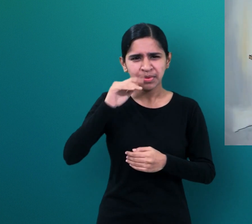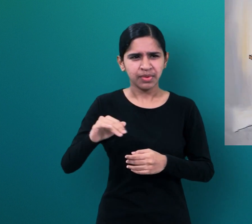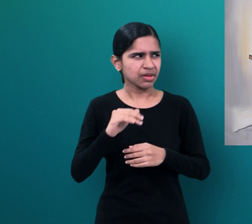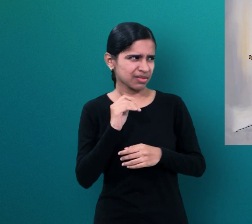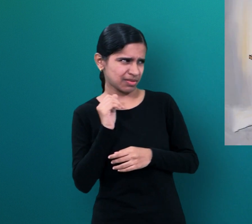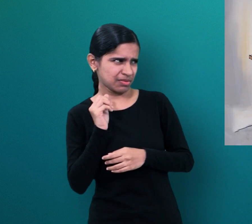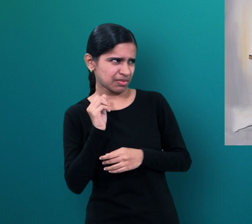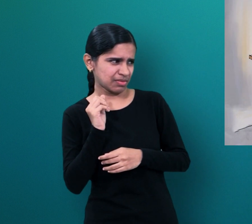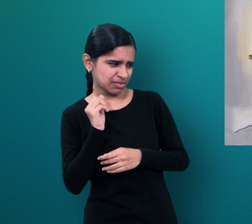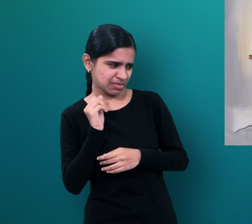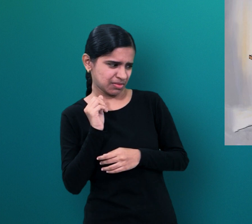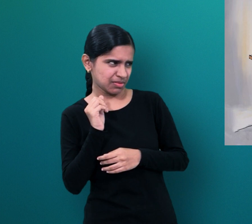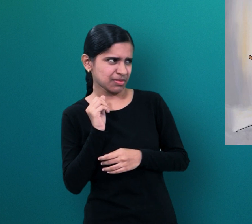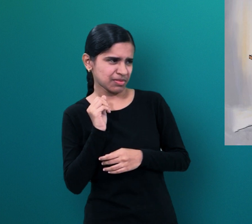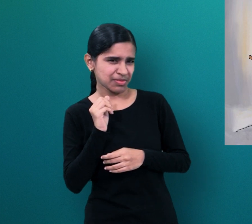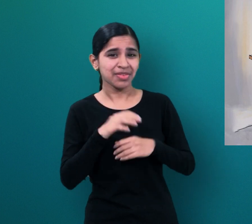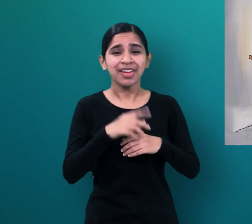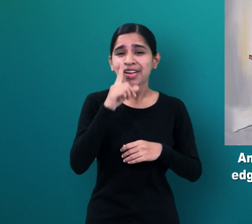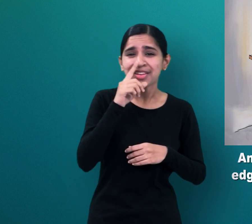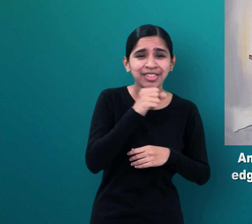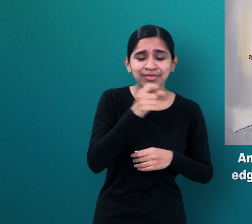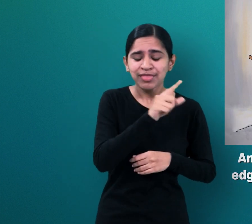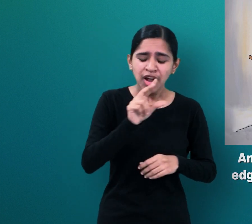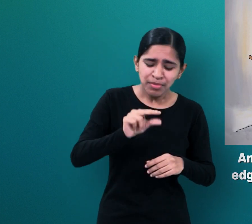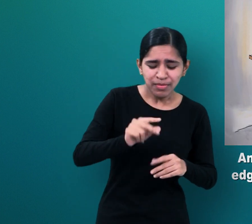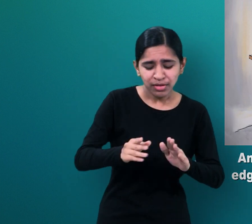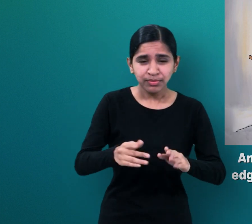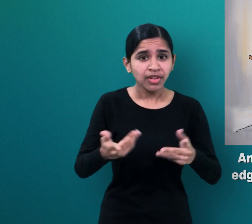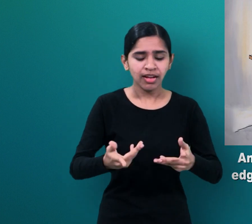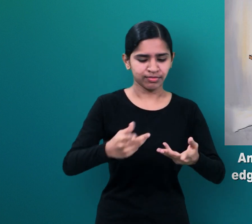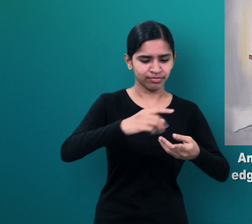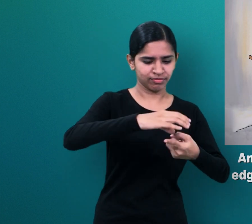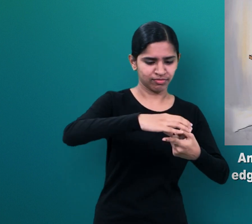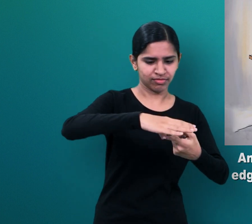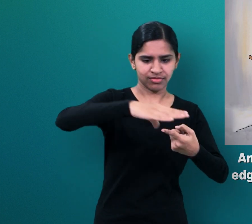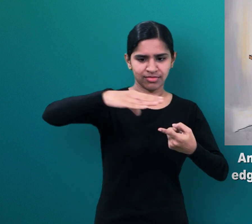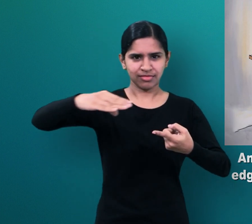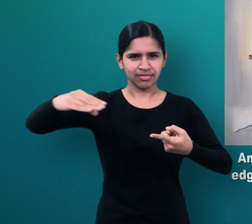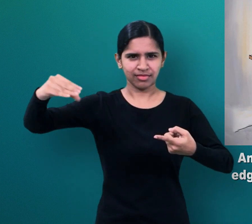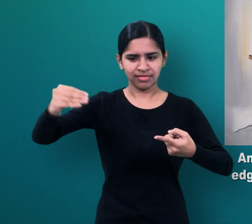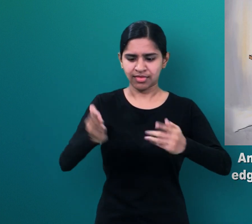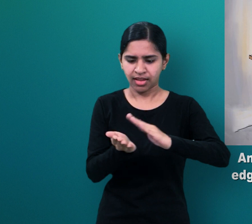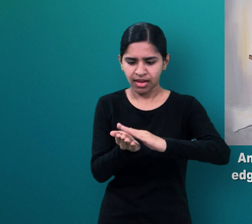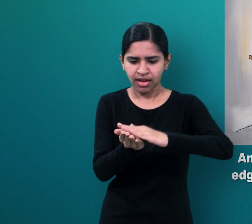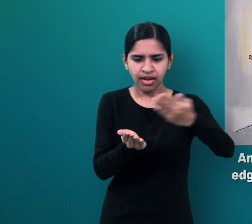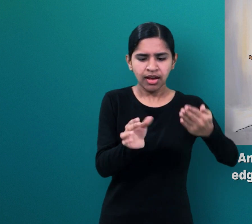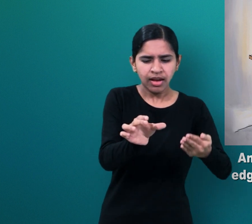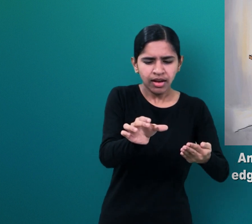How strange, Aski thought. Ambi then took a gilirong to smoothen the edges of the pot, all